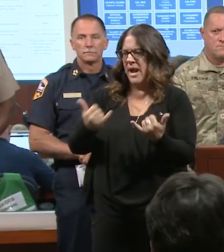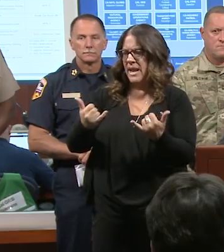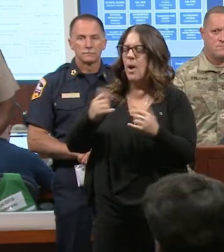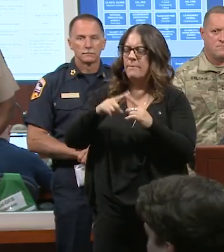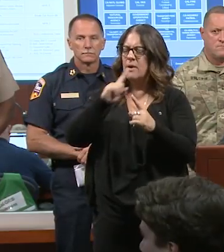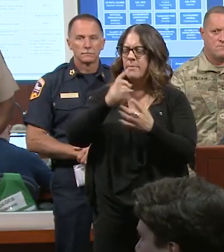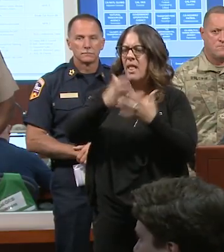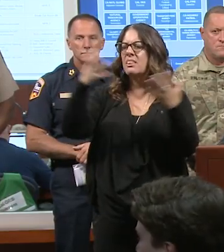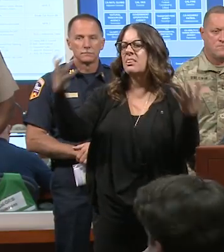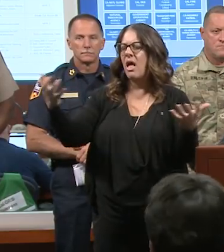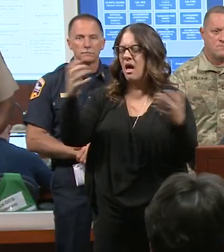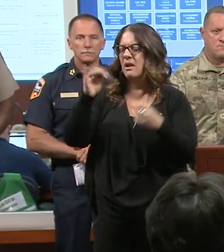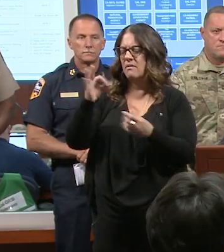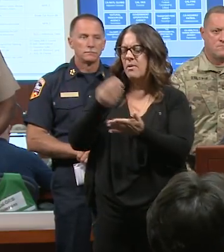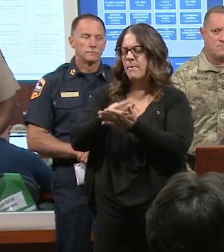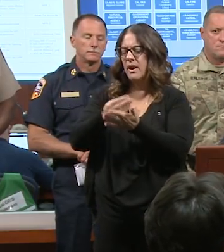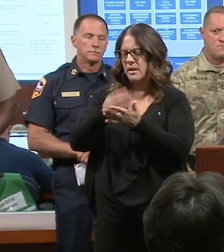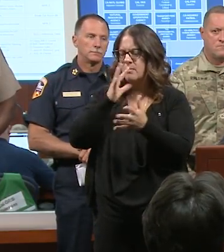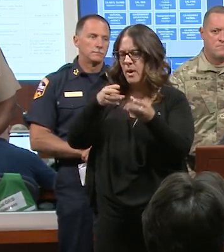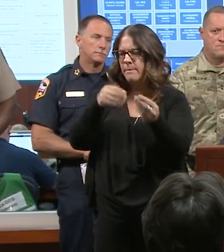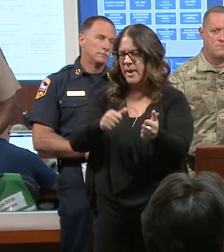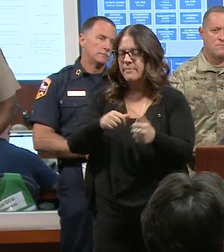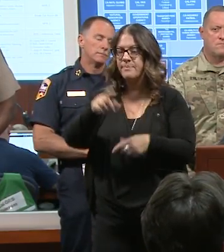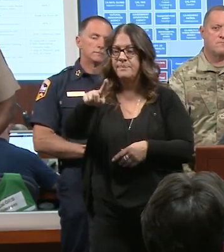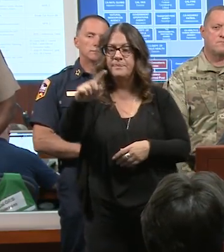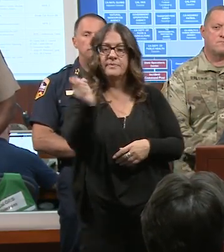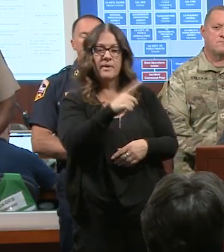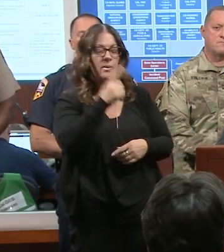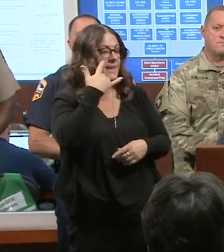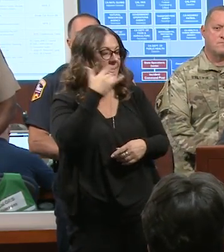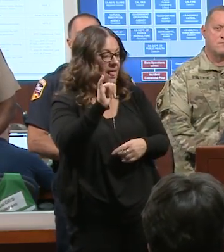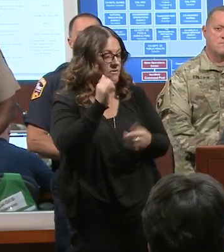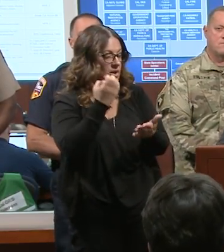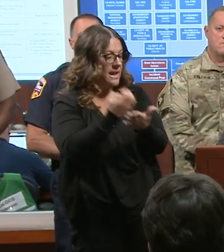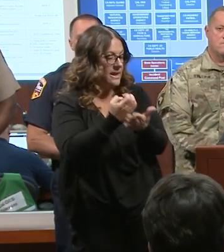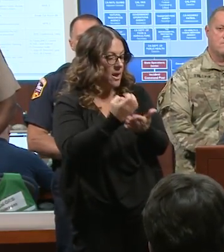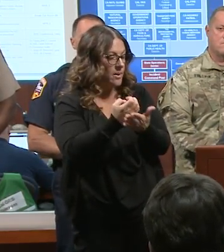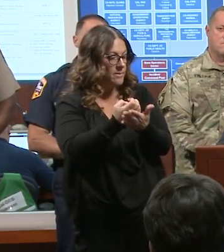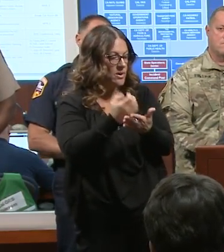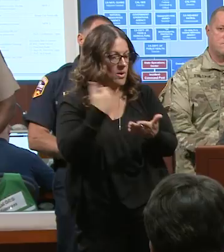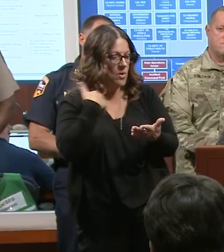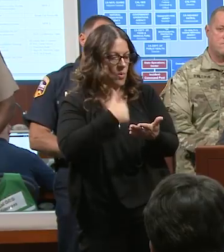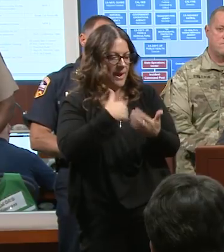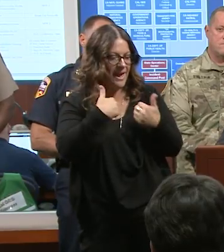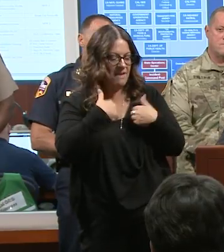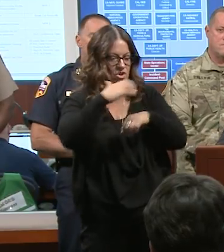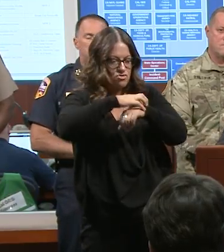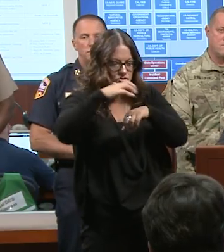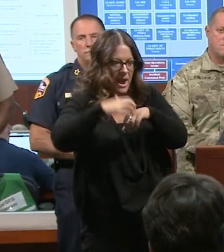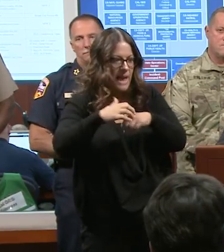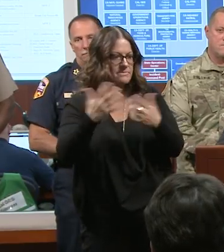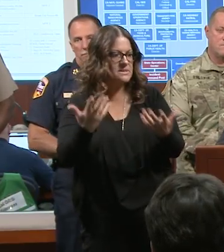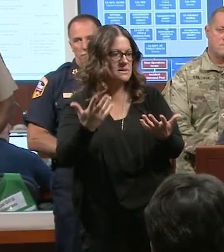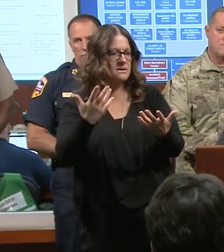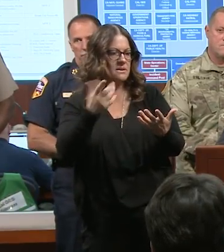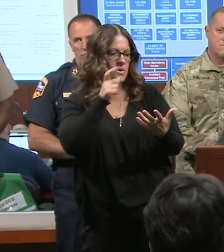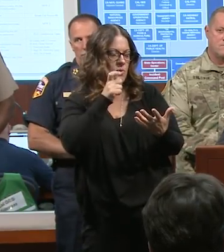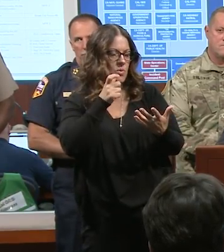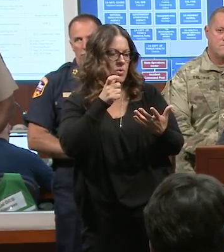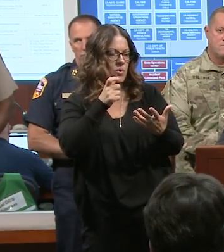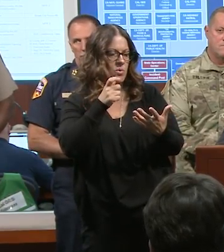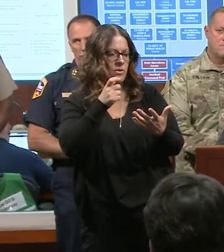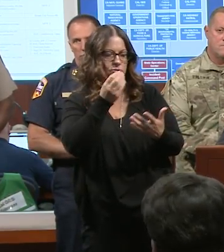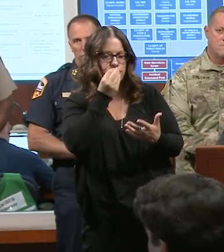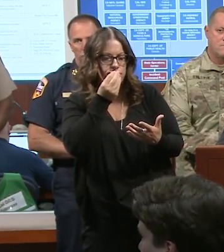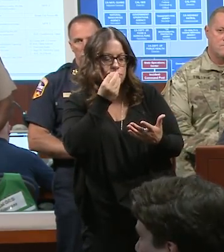what about the California economy? You know, this is the grape growers. This is a huge part of the California economy. Are